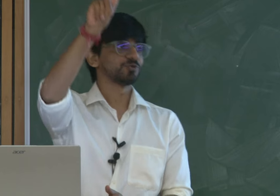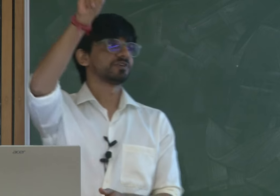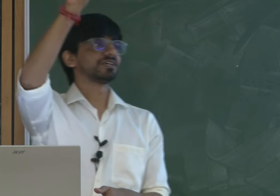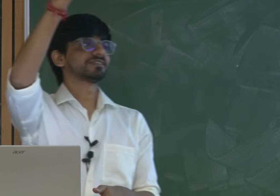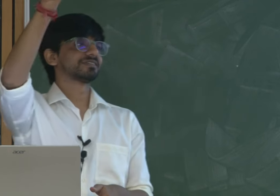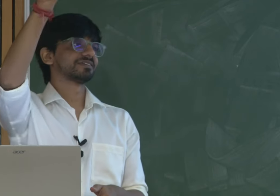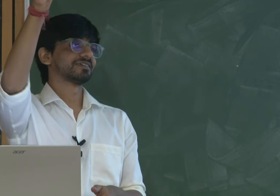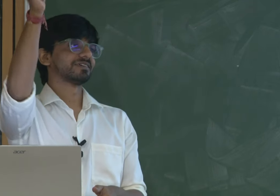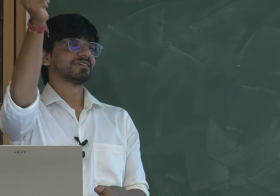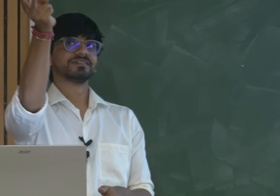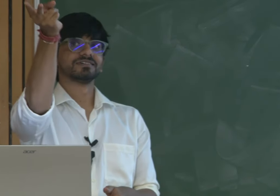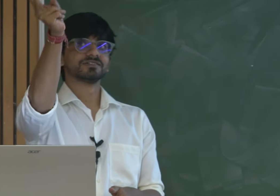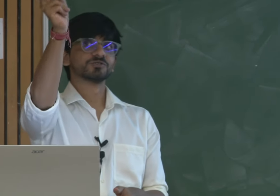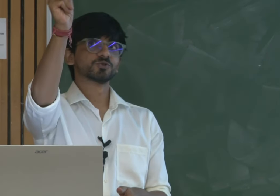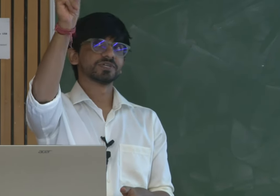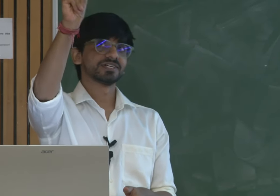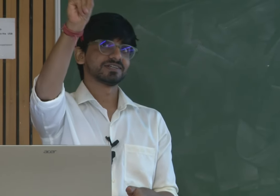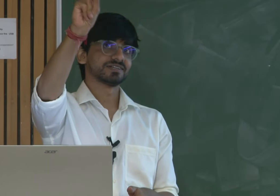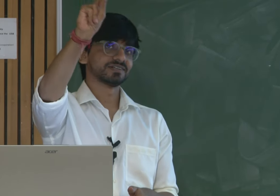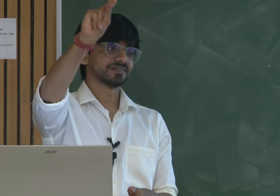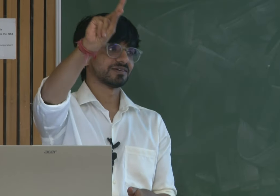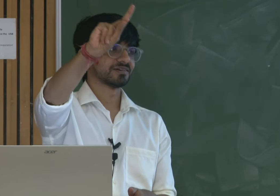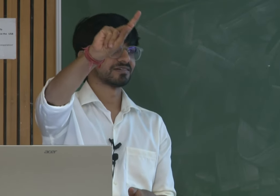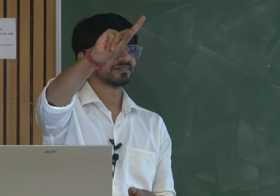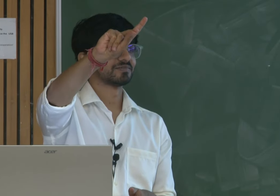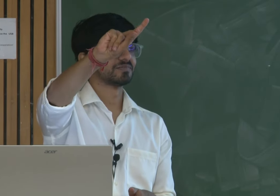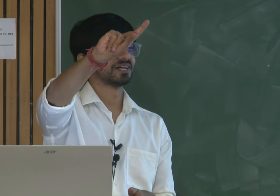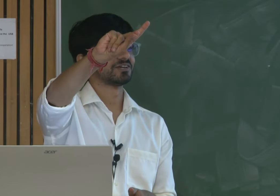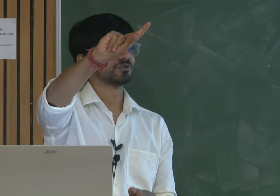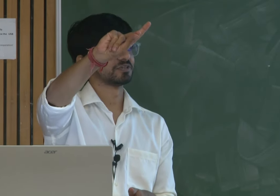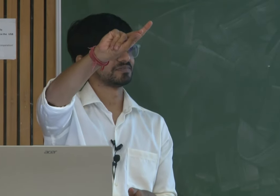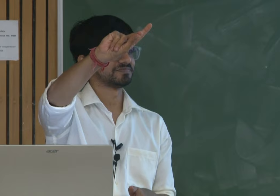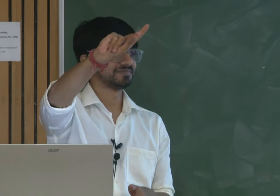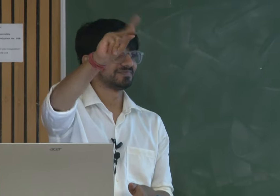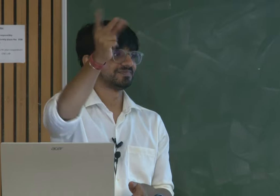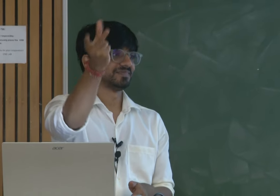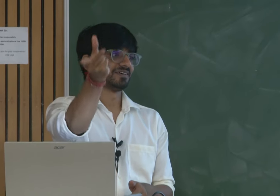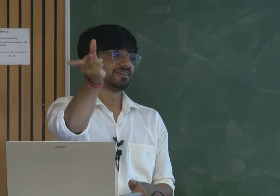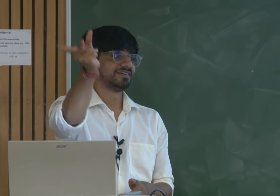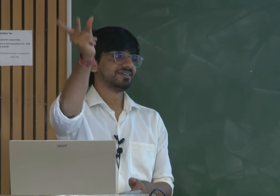Two fingers, swing it, bring it to your thumb.